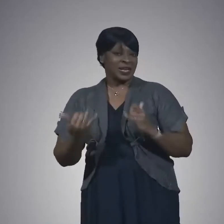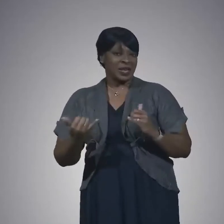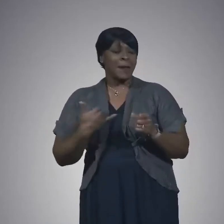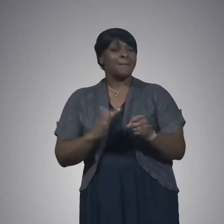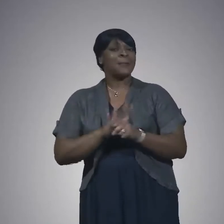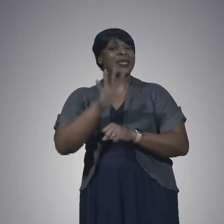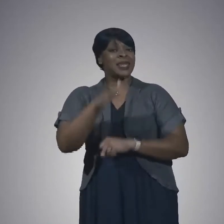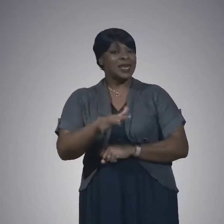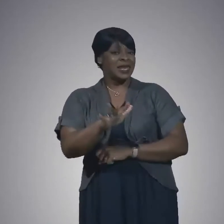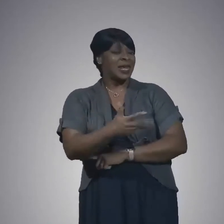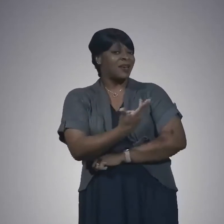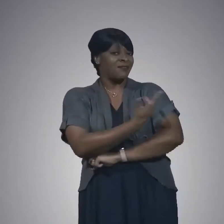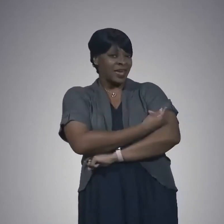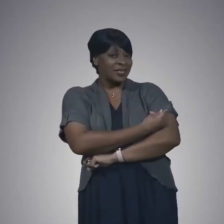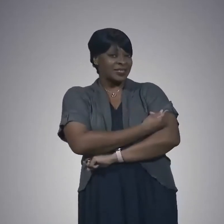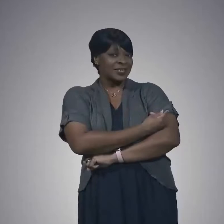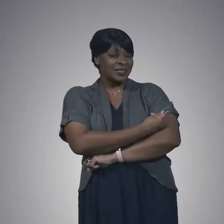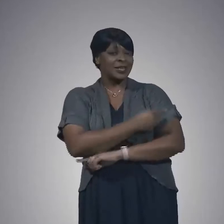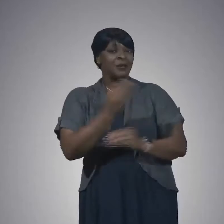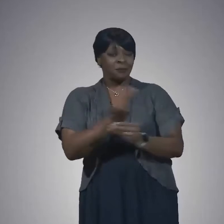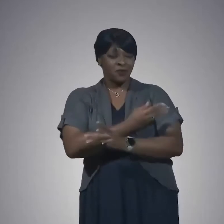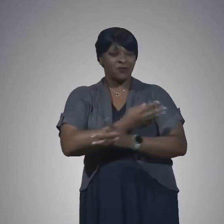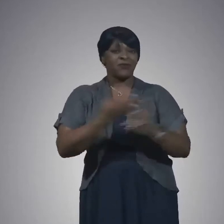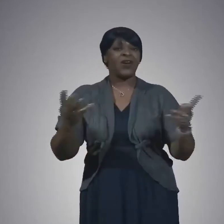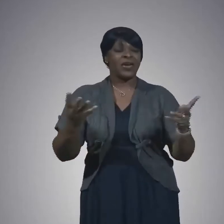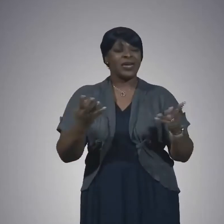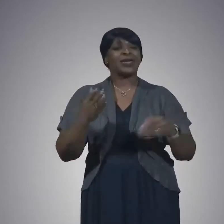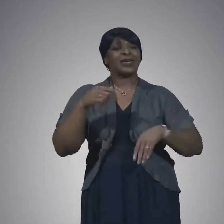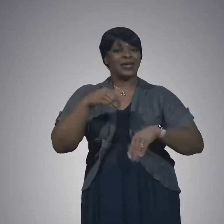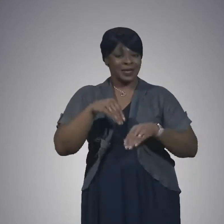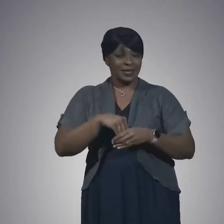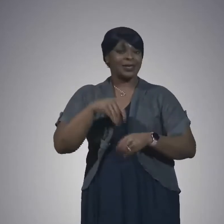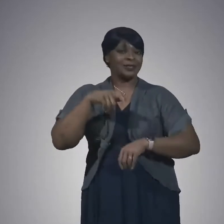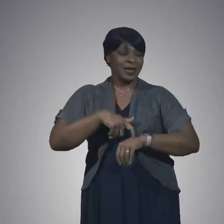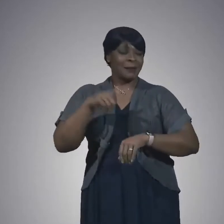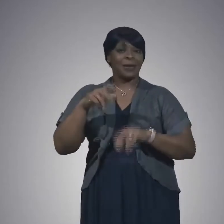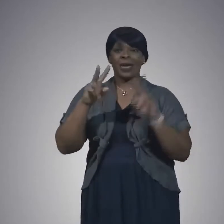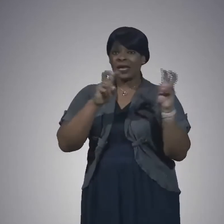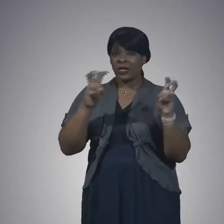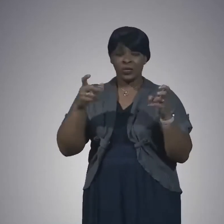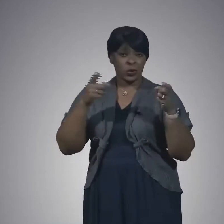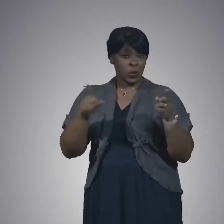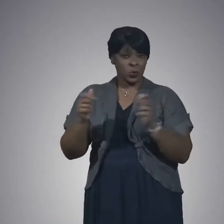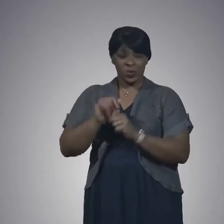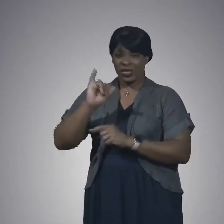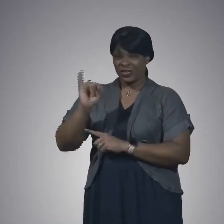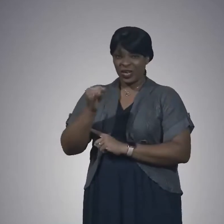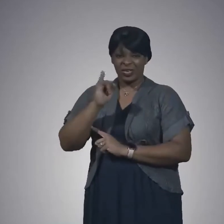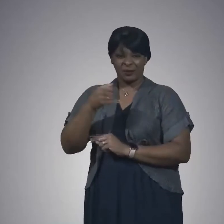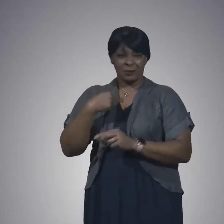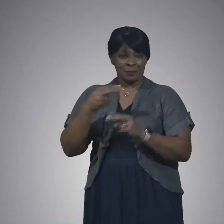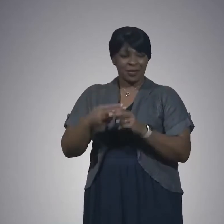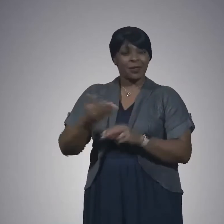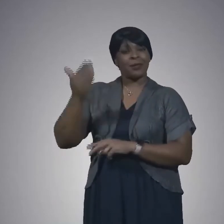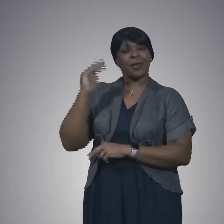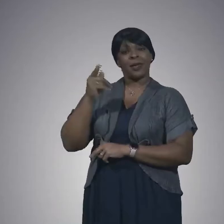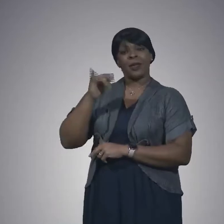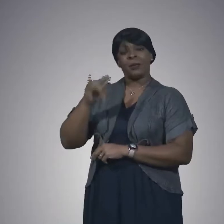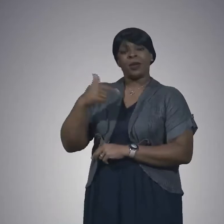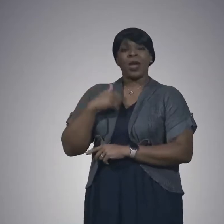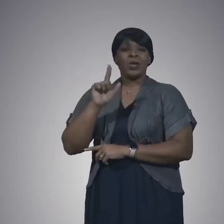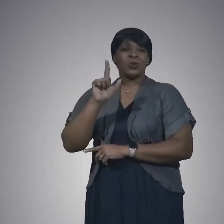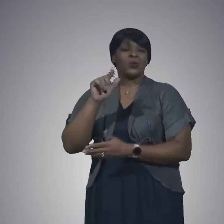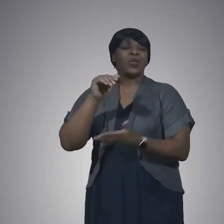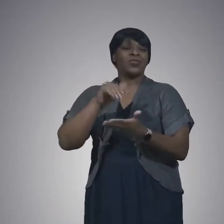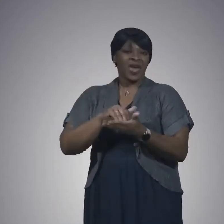plentiful vaccine and it's being provided just in time. The issue that occurred with the J&J, as I mentioned, was in April, we got